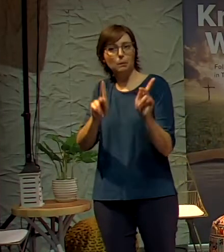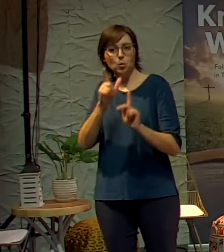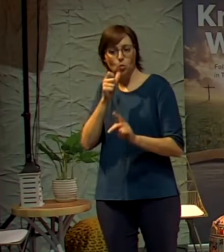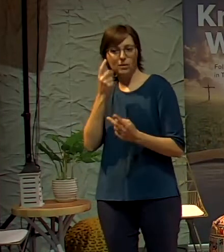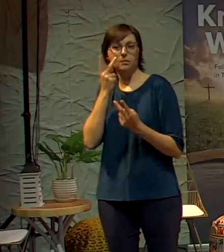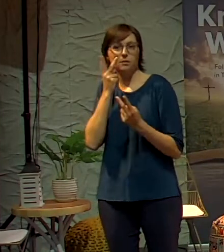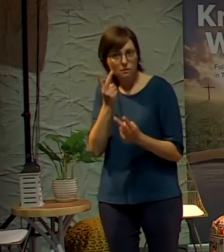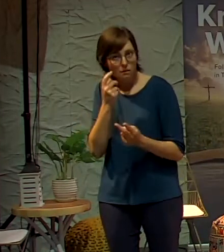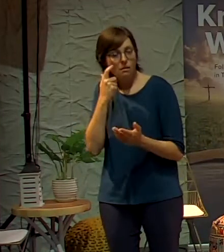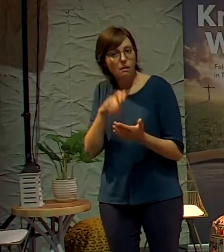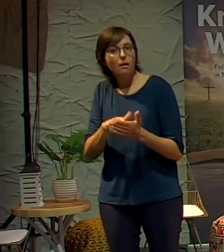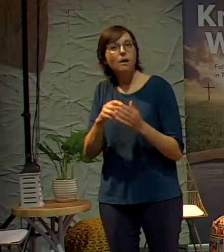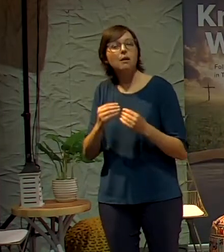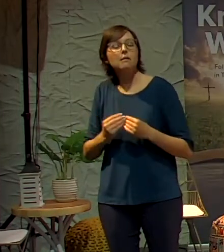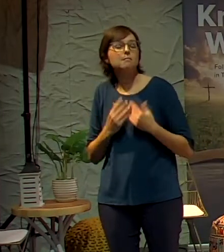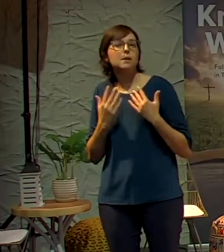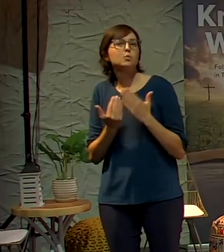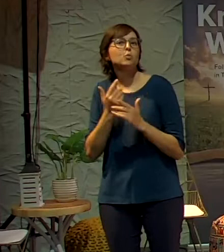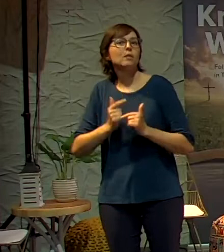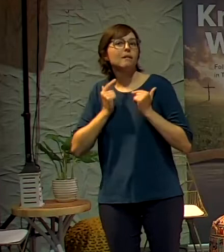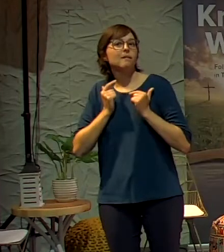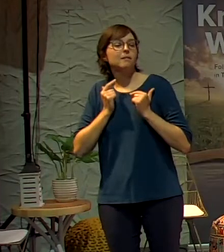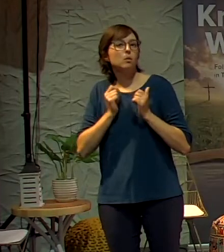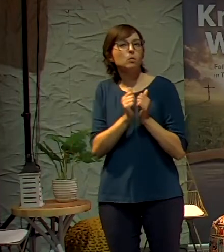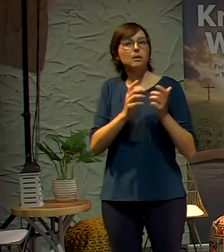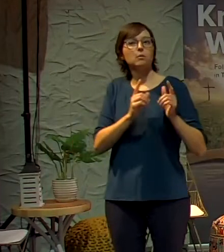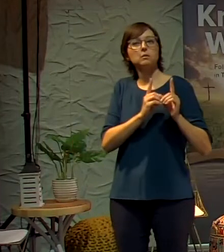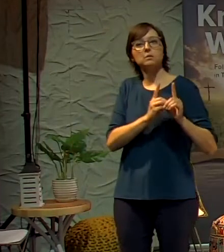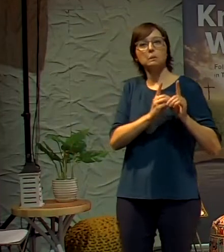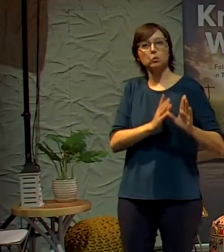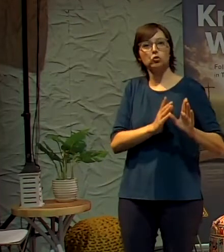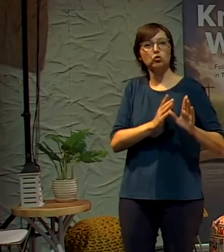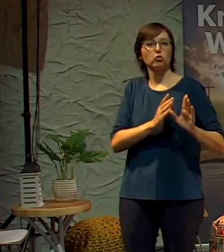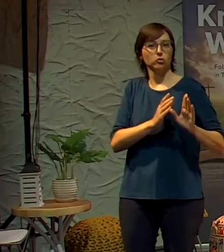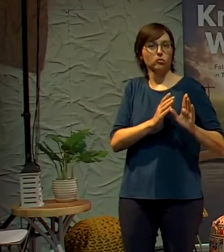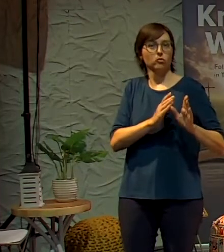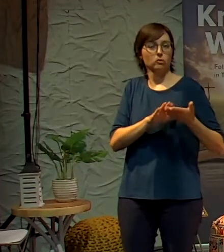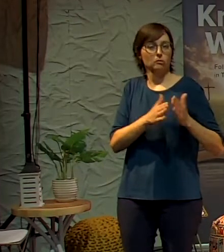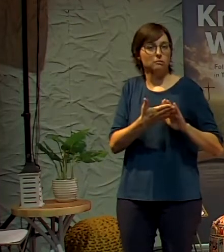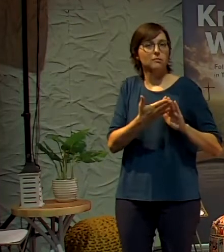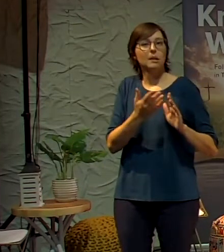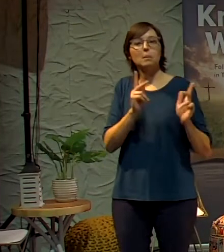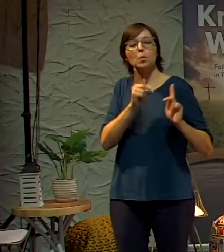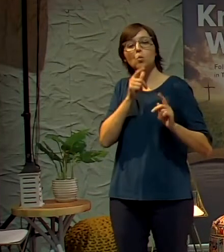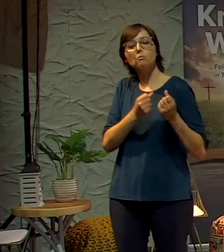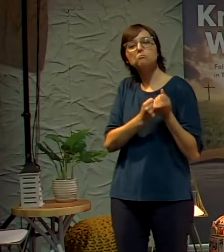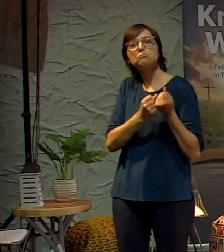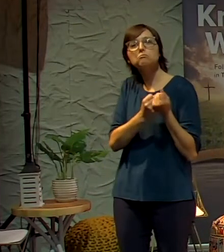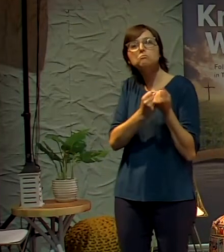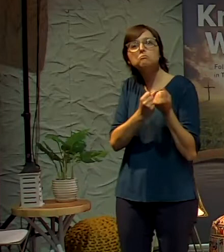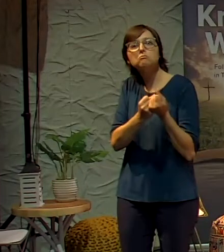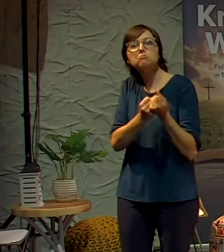blessed into a new life, if it wasn't for discipleship. If it wasn't for people investing in them